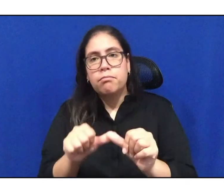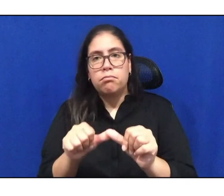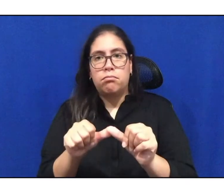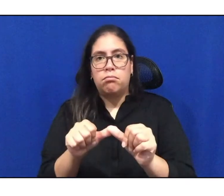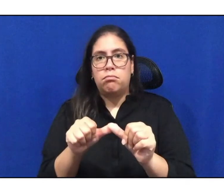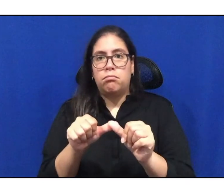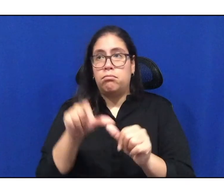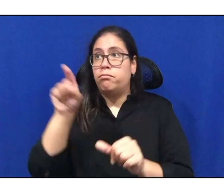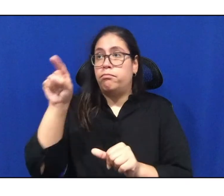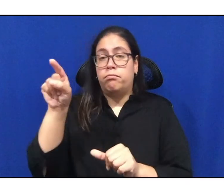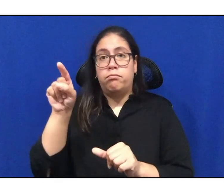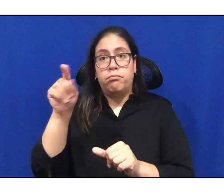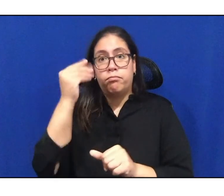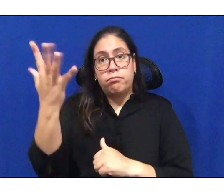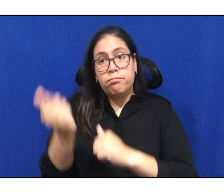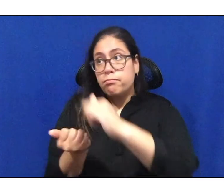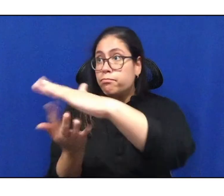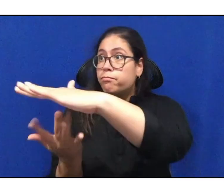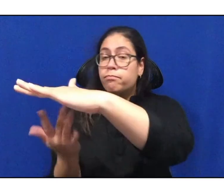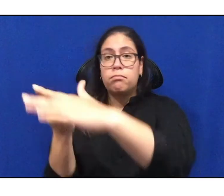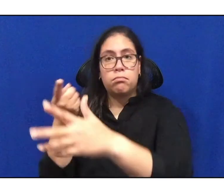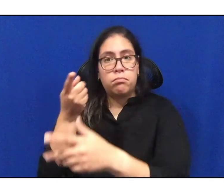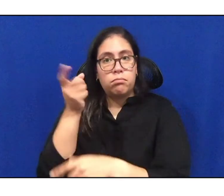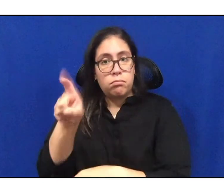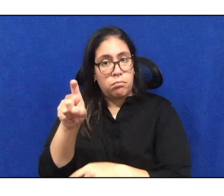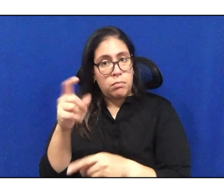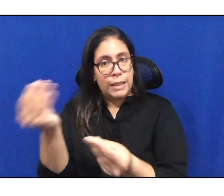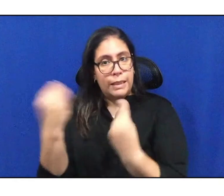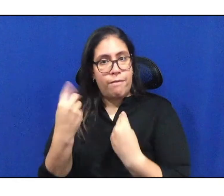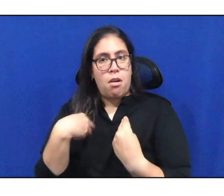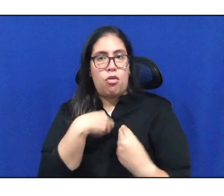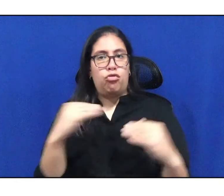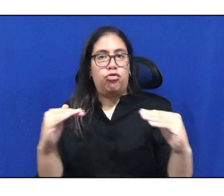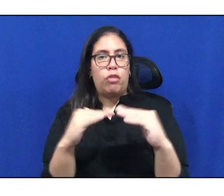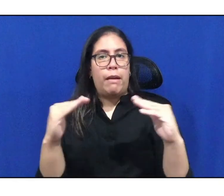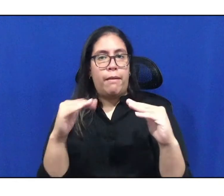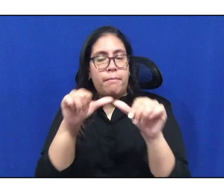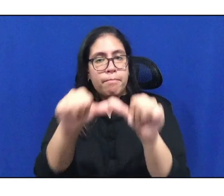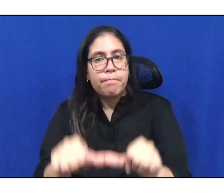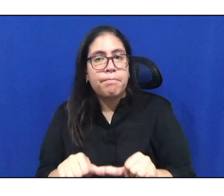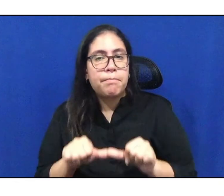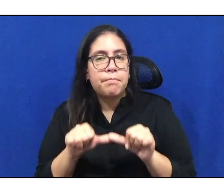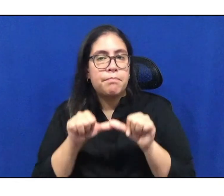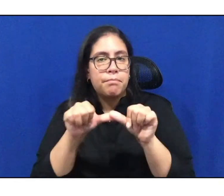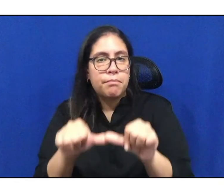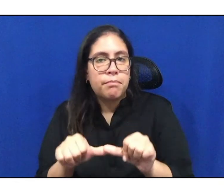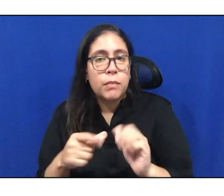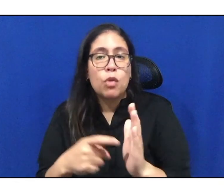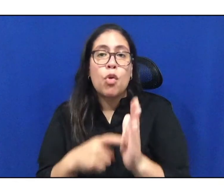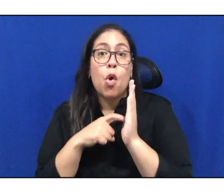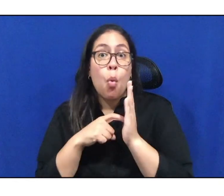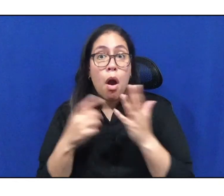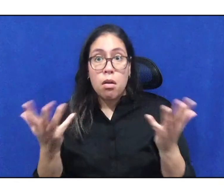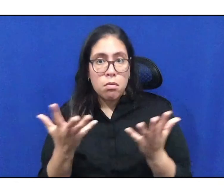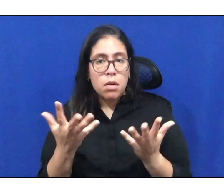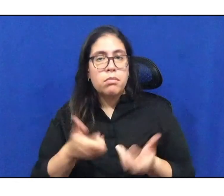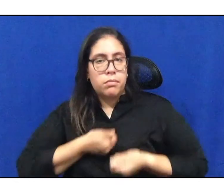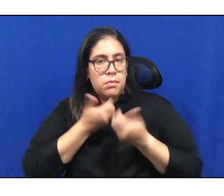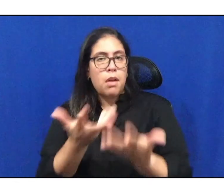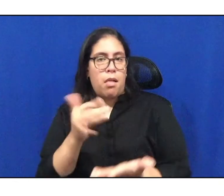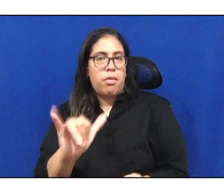to the fire. And doing that requires remembering. It requires telling those stories,